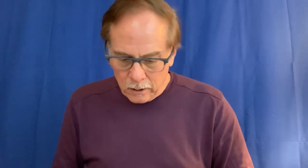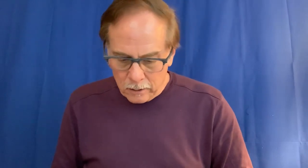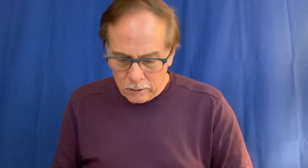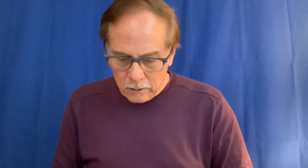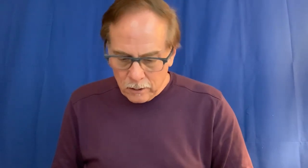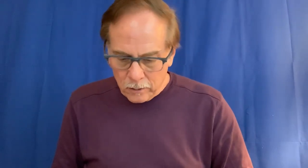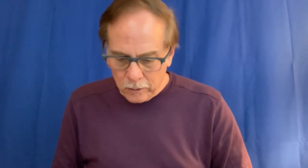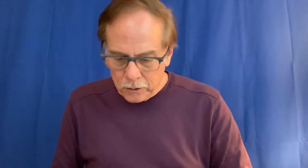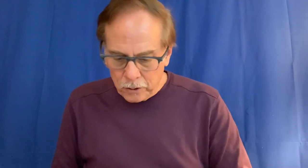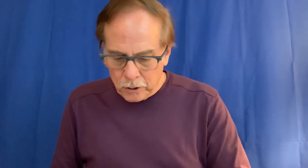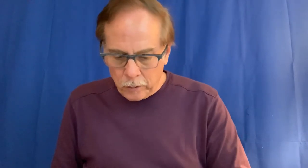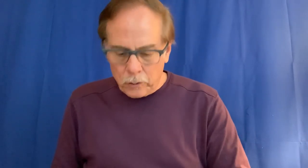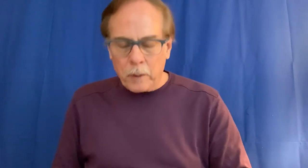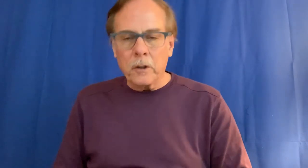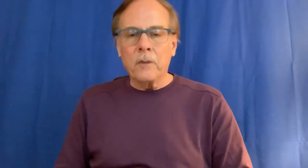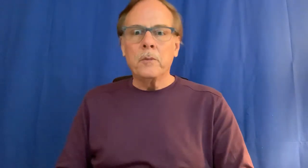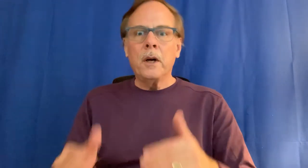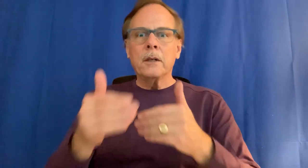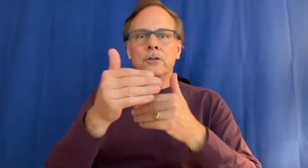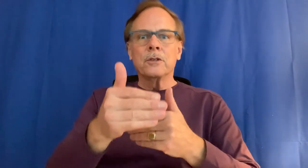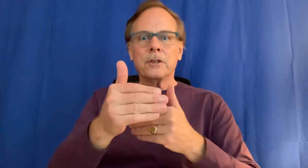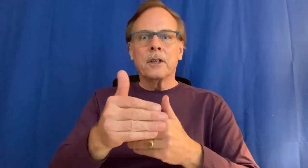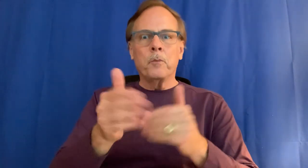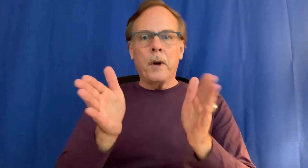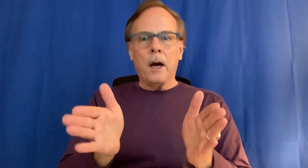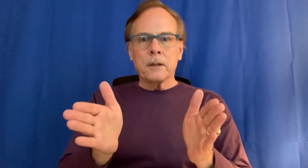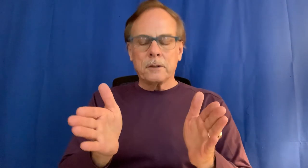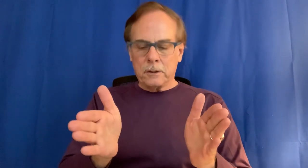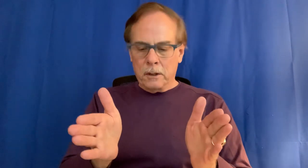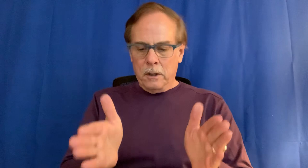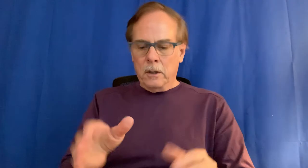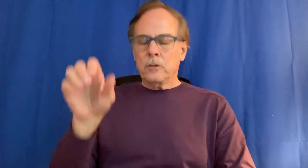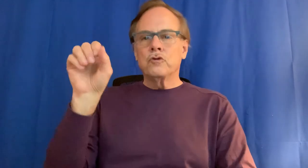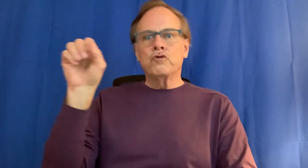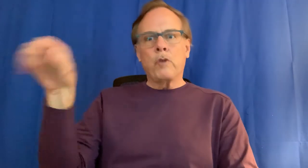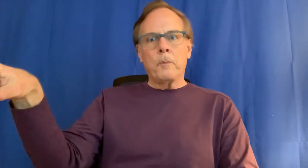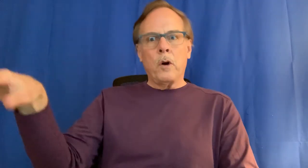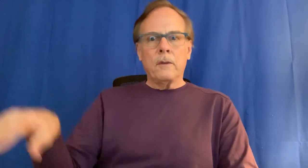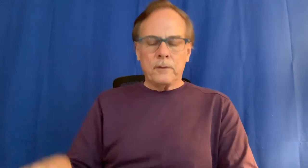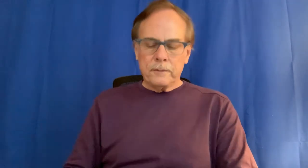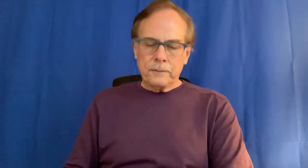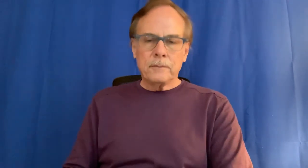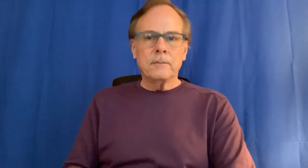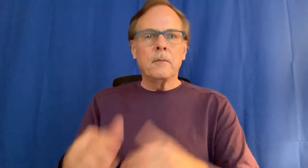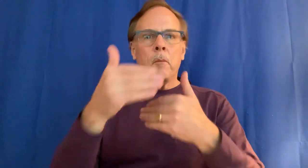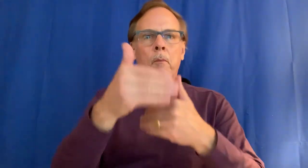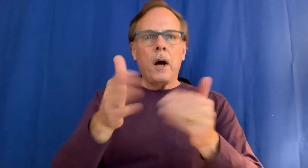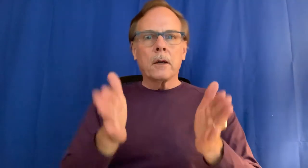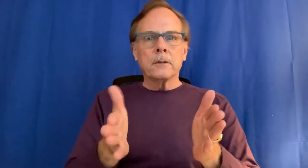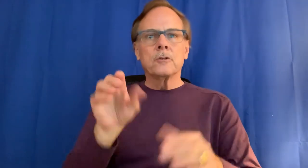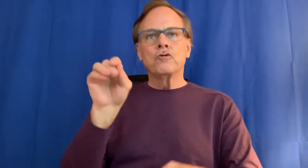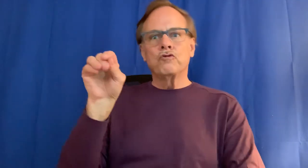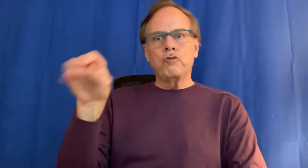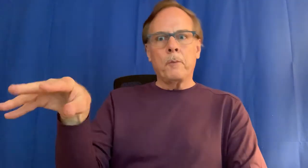Errands. Oh, here is she showing dropping off a box. You're just saying box, drop off. Box, drop off.